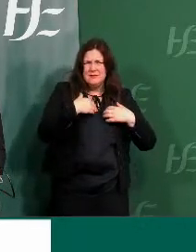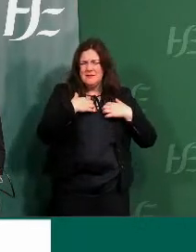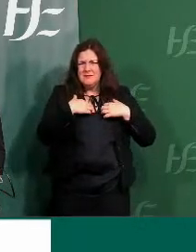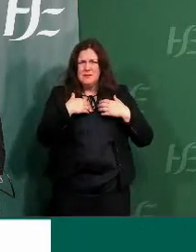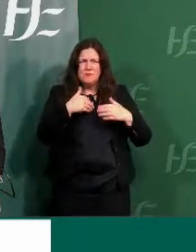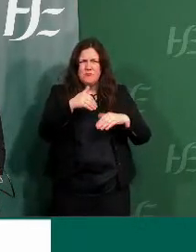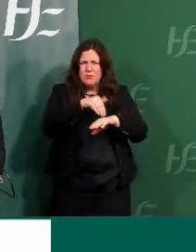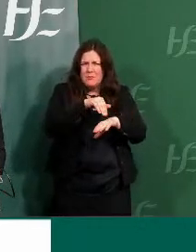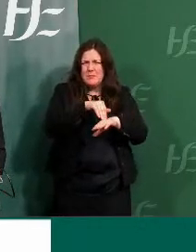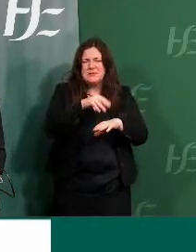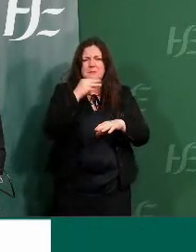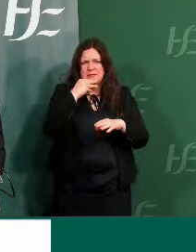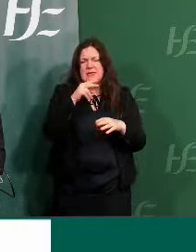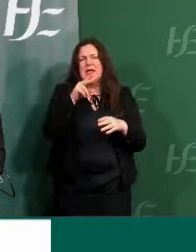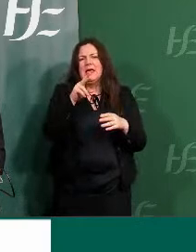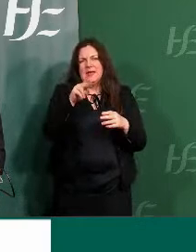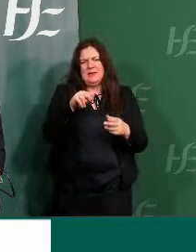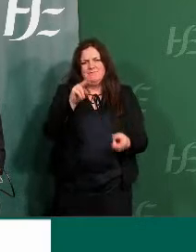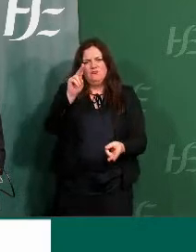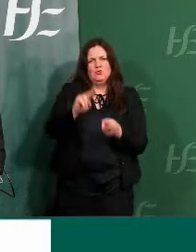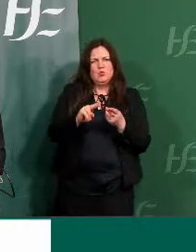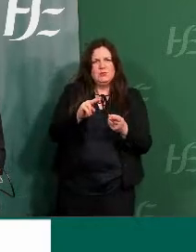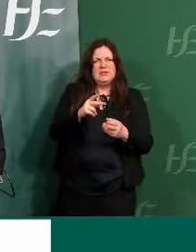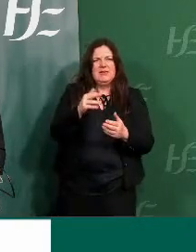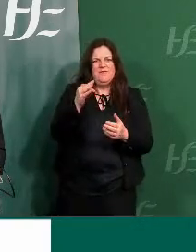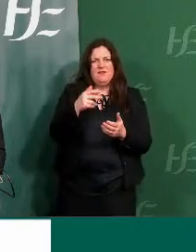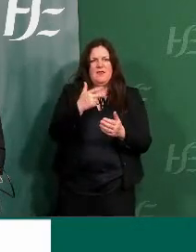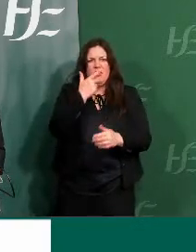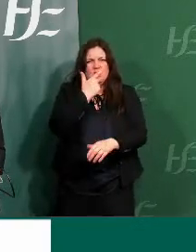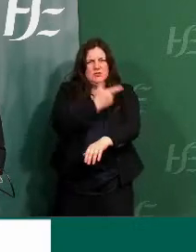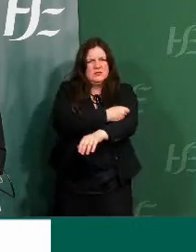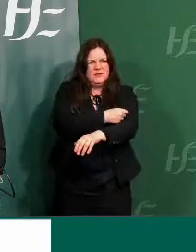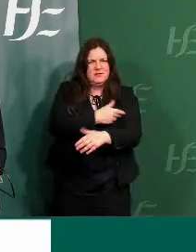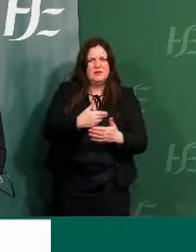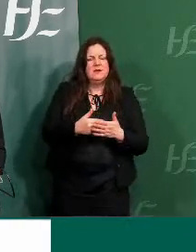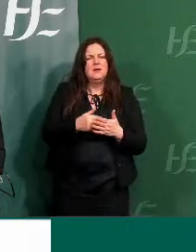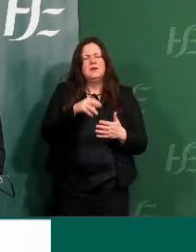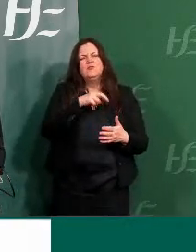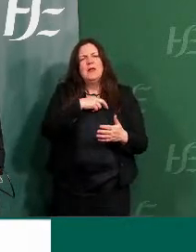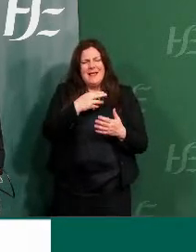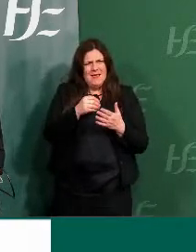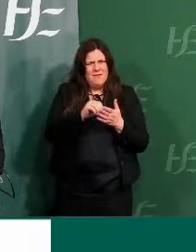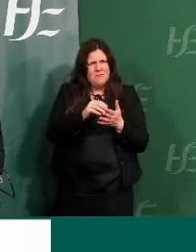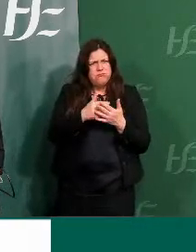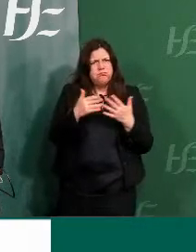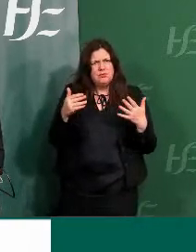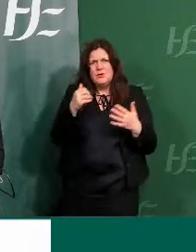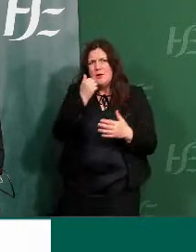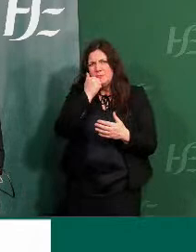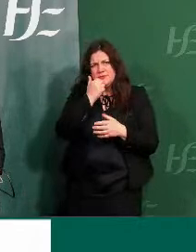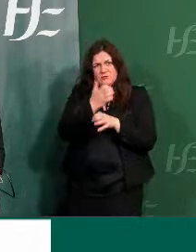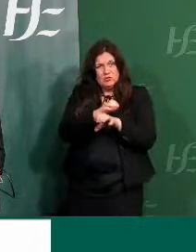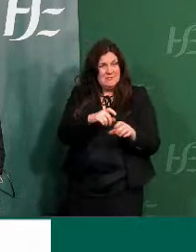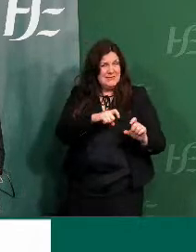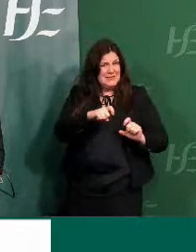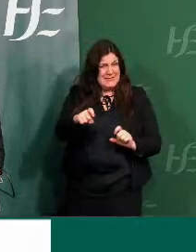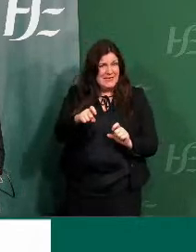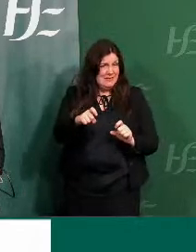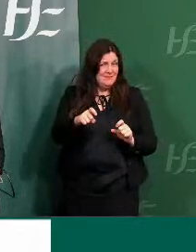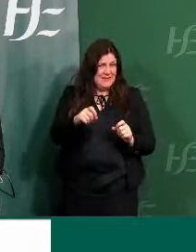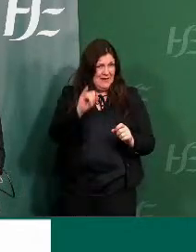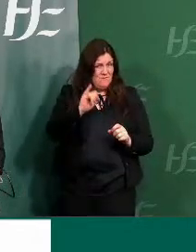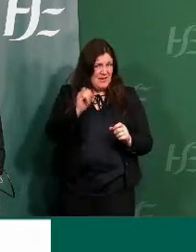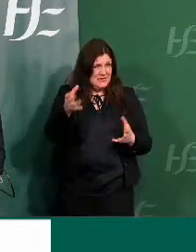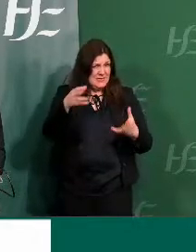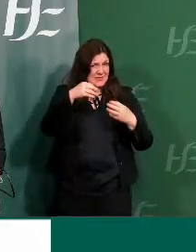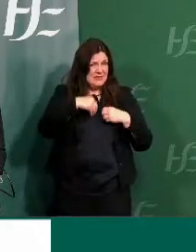reducing the potential risks of the disease if they were to catch it. And as we can see, there's large numbers of children, unfortunately, in this age group still being infected